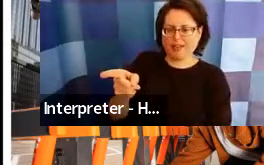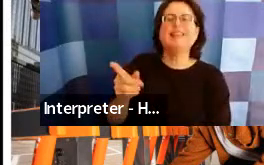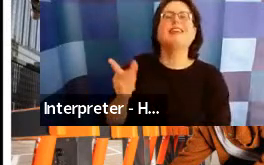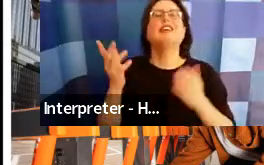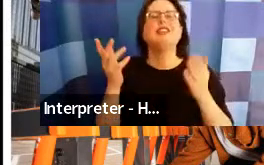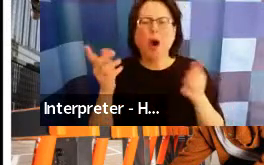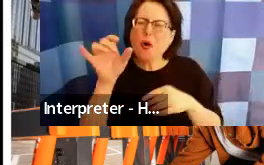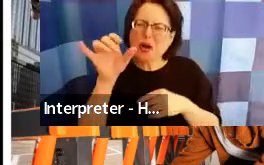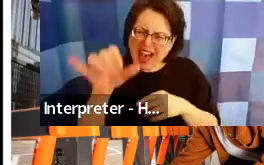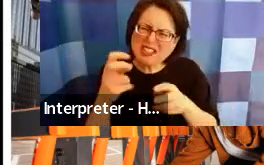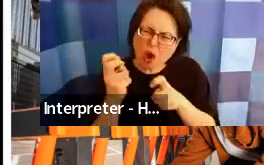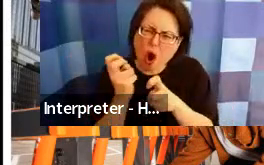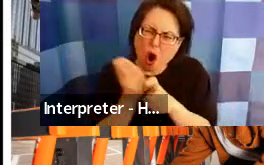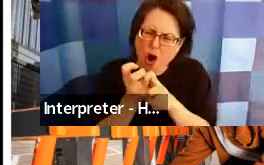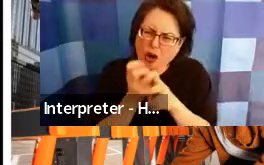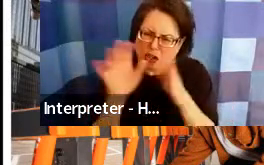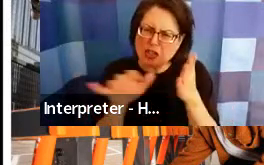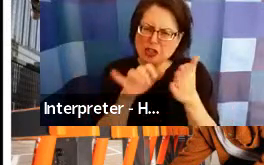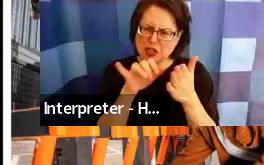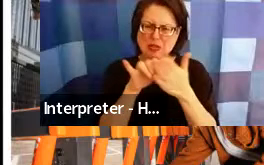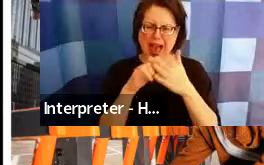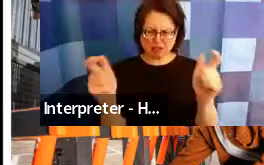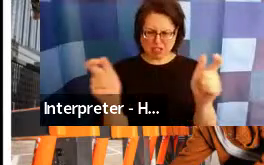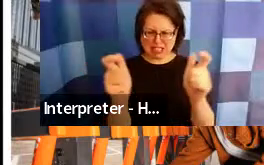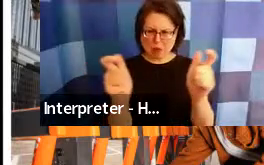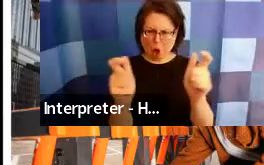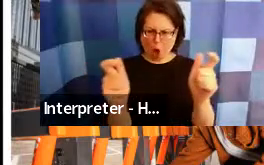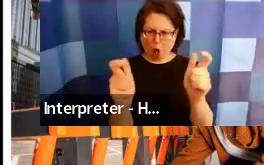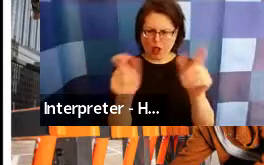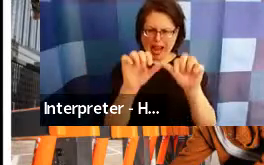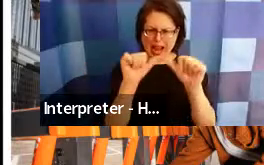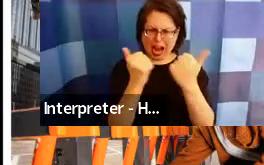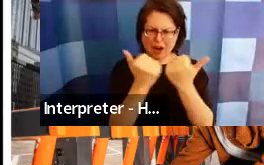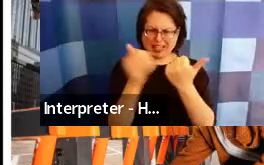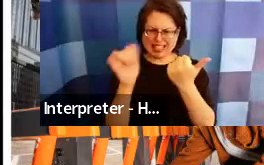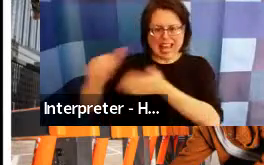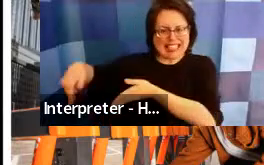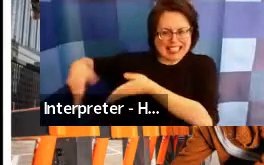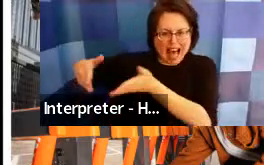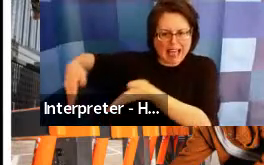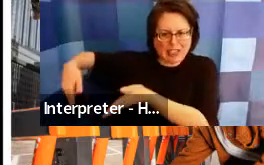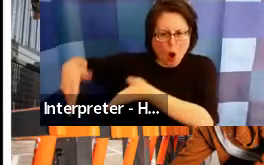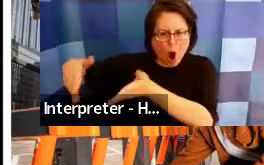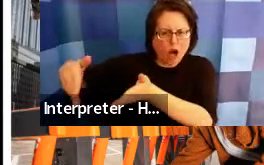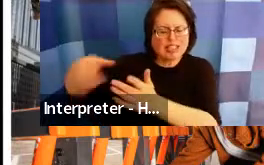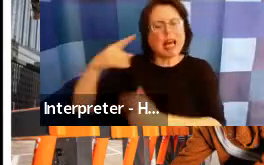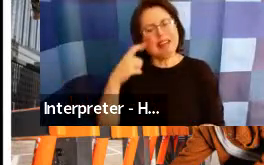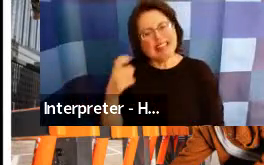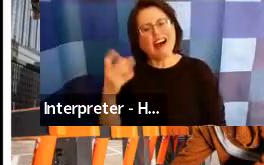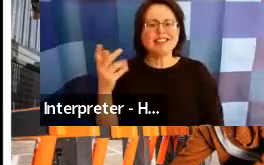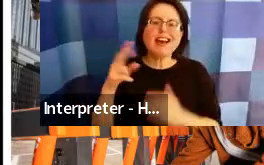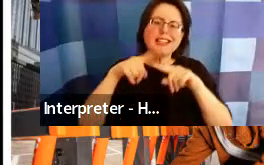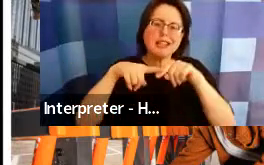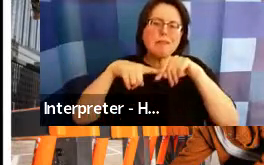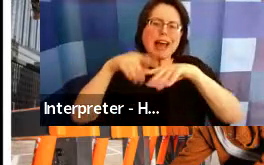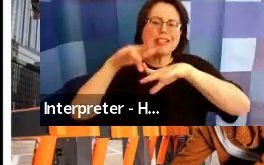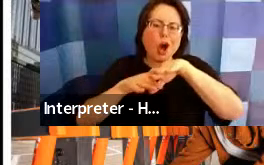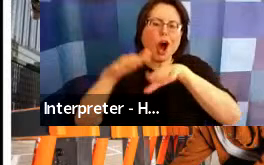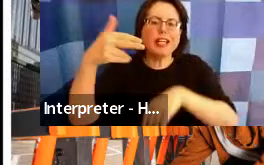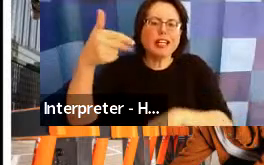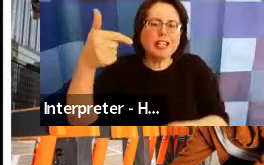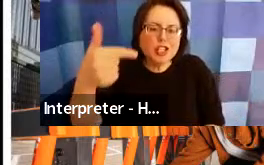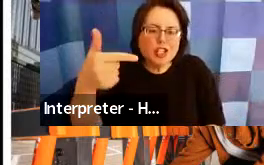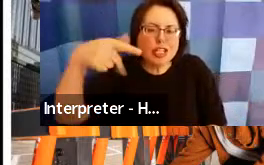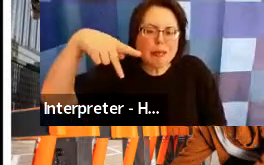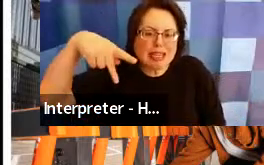Is difficult to do with small areas like sidewalks, for example, because this depends on GPS, which can be